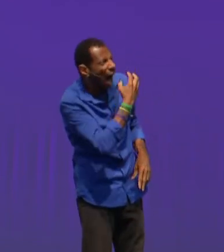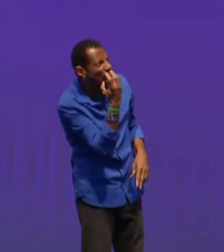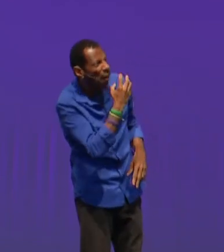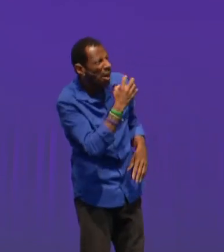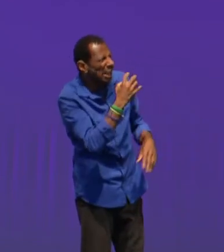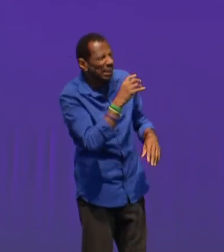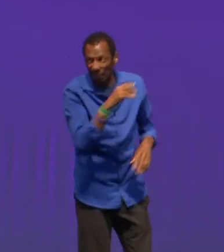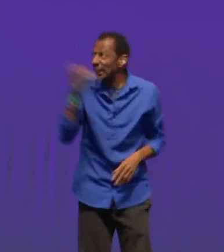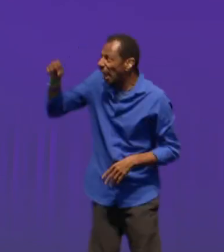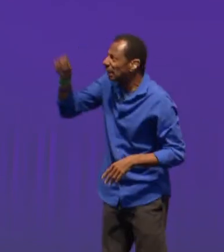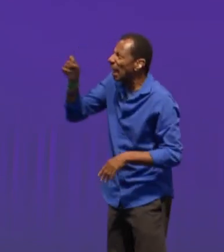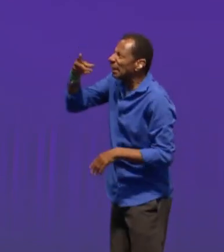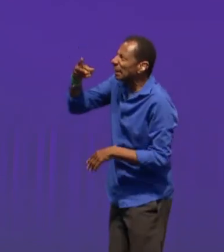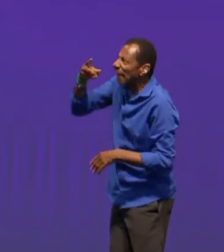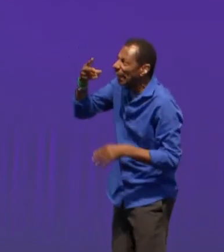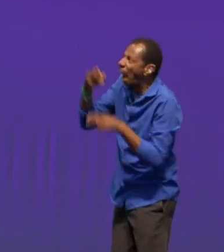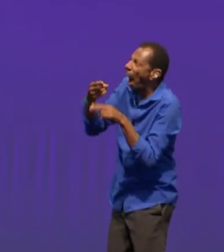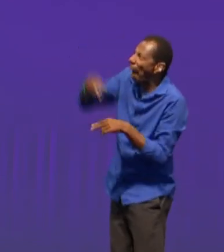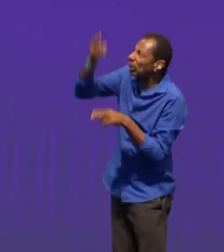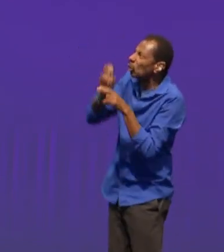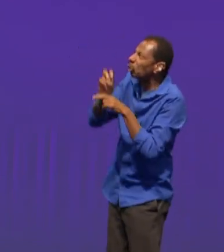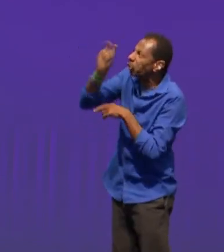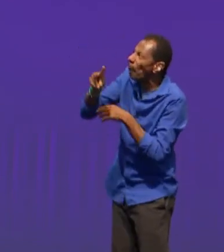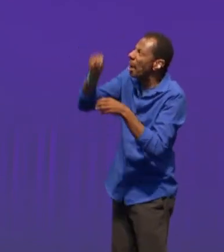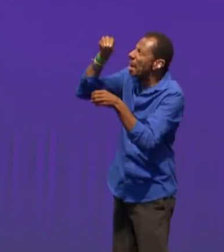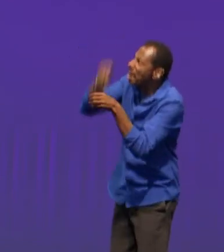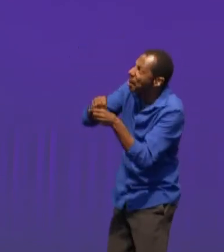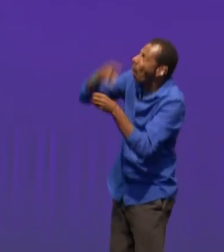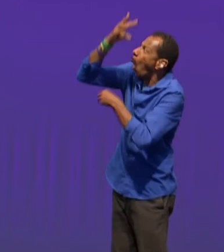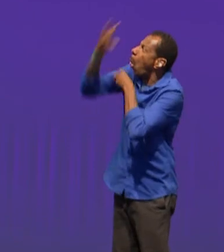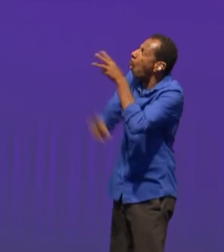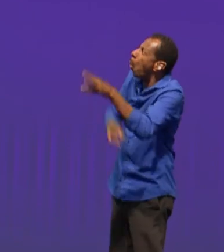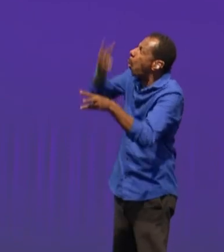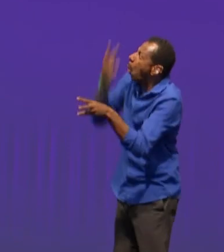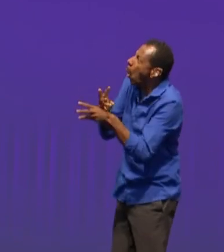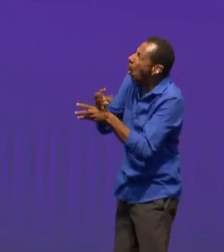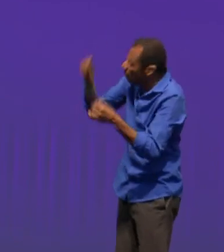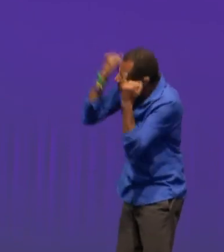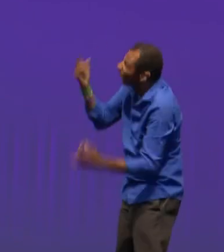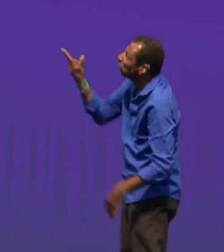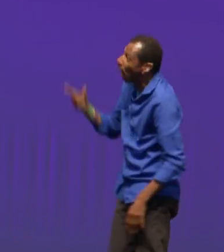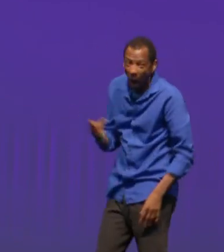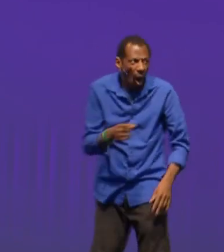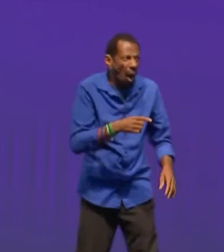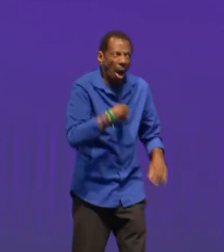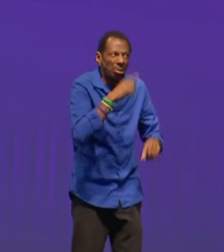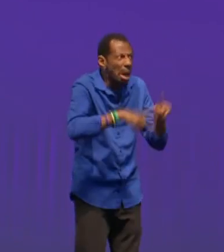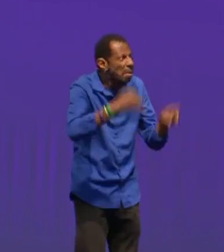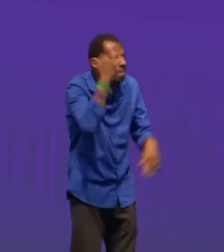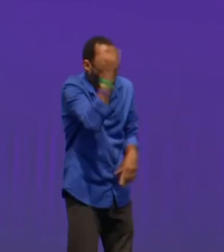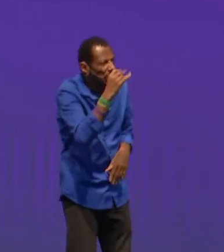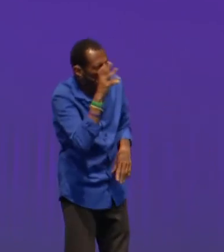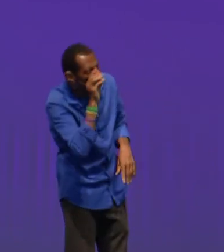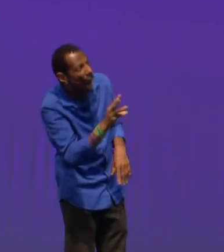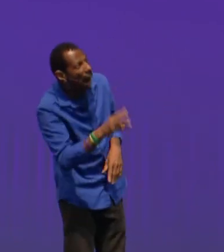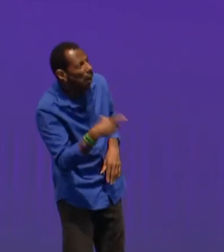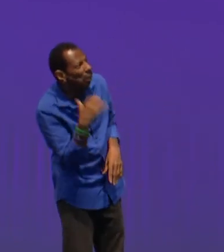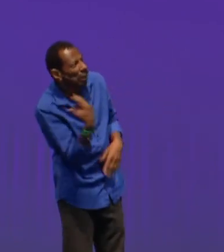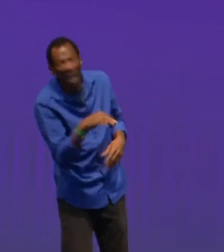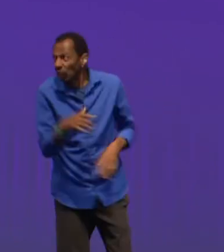bungee jumping. I'm like, really? Here? Yep, it's the second highest jump in the world. Can you imagine? I was like, oh, I can't imagine. Wow,